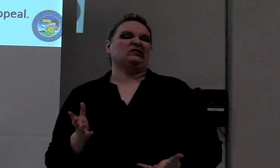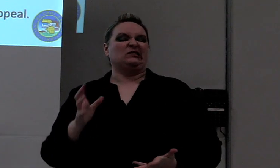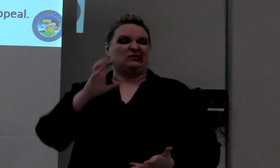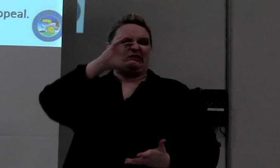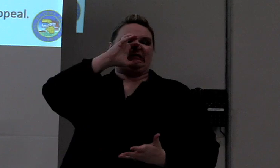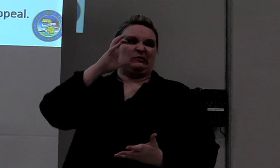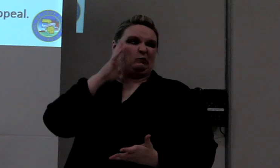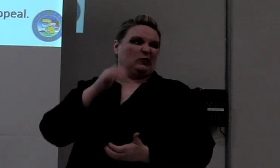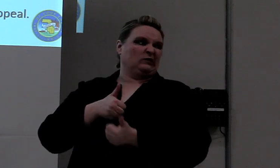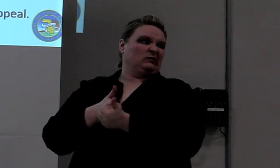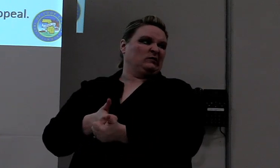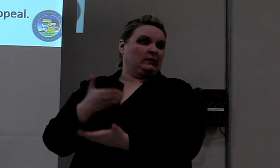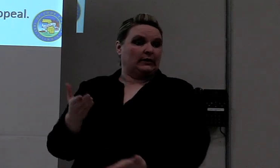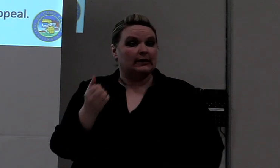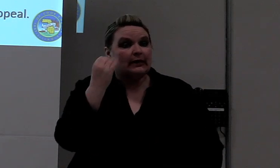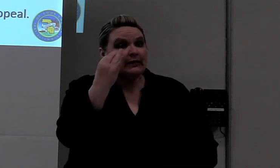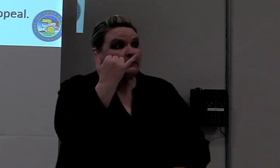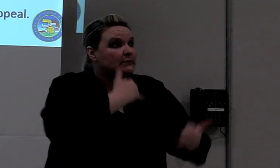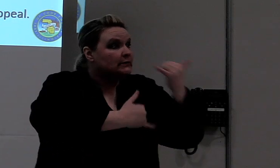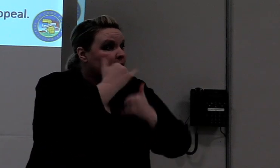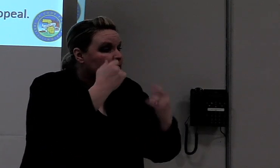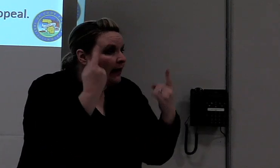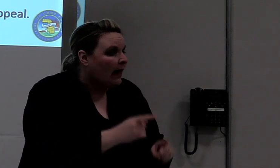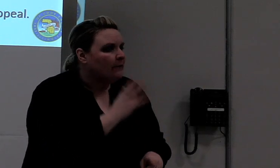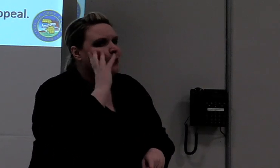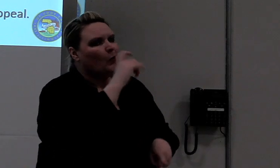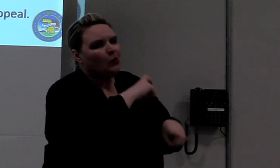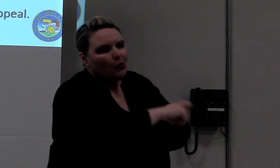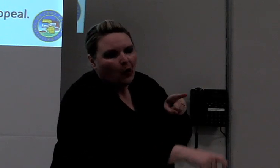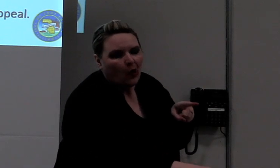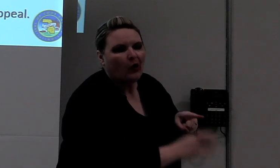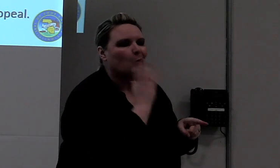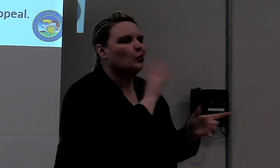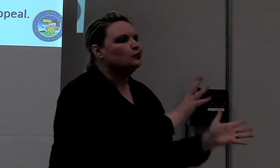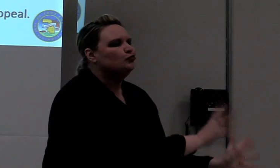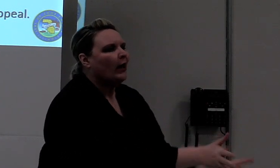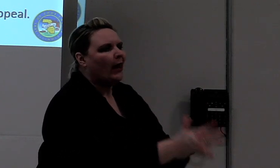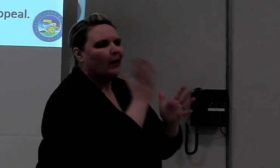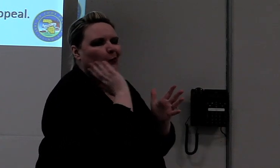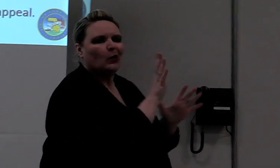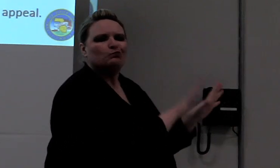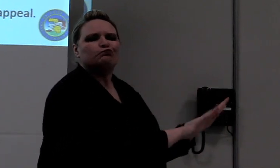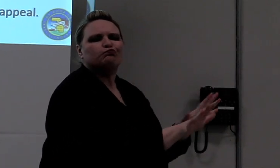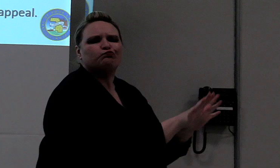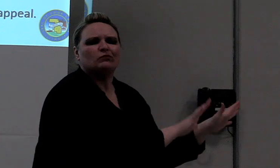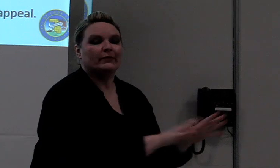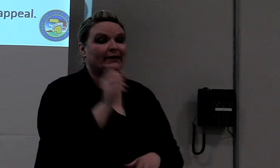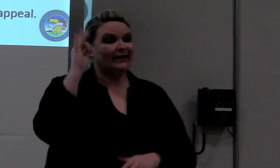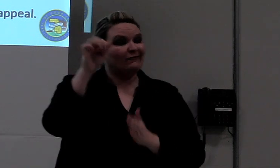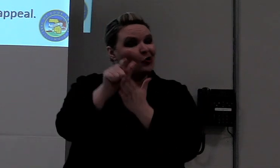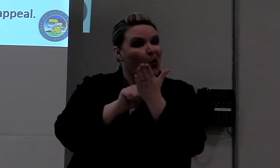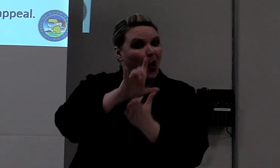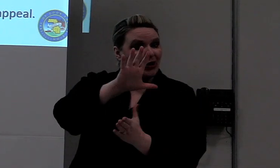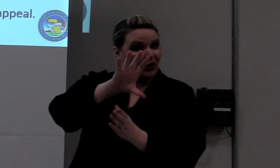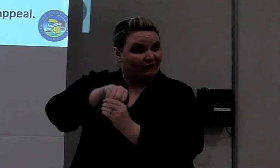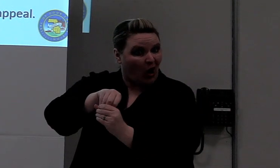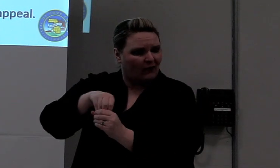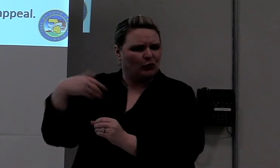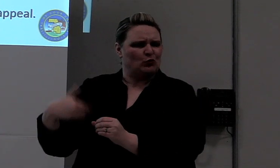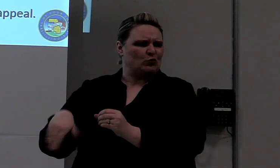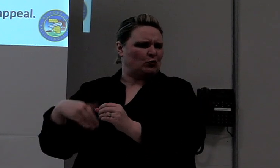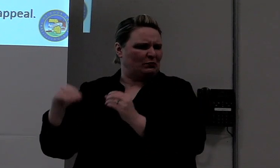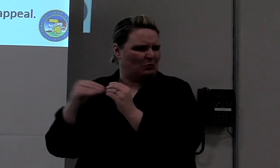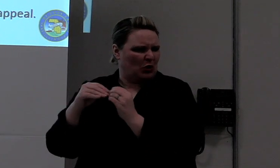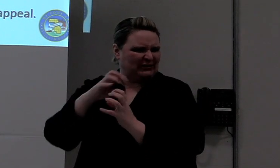calls if we think there's mistakes made. If there's non-signatures, we'll follow up and give every opportunity to have the homeowner file a proper